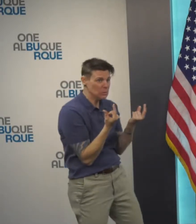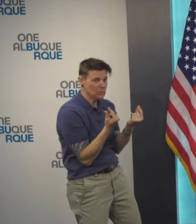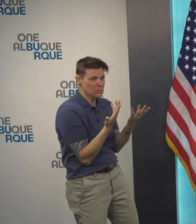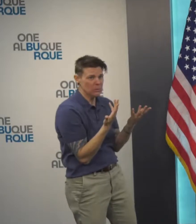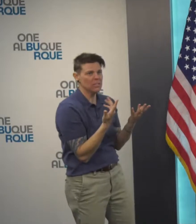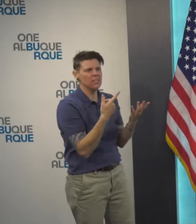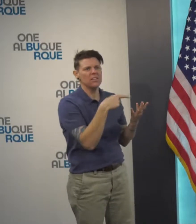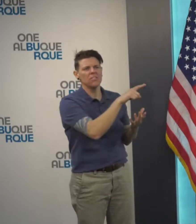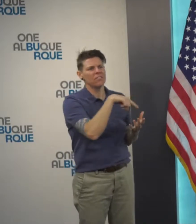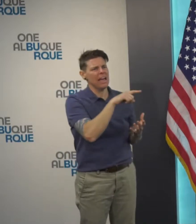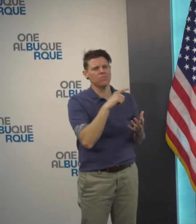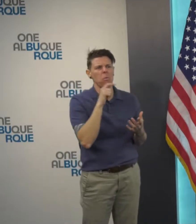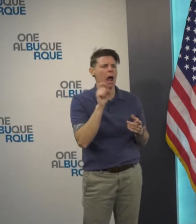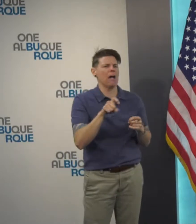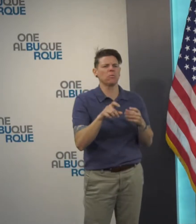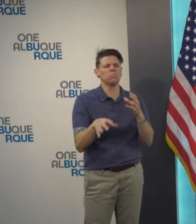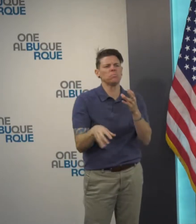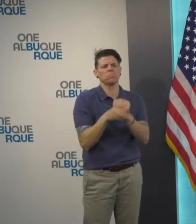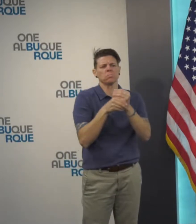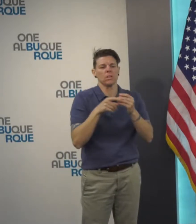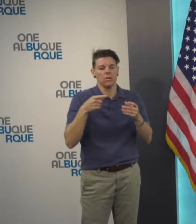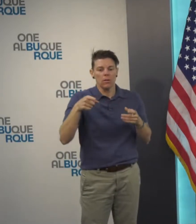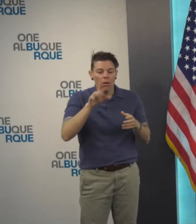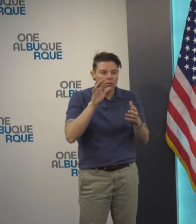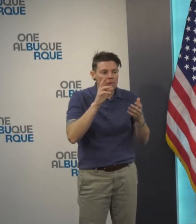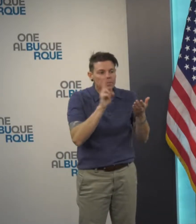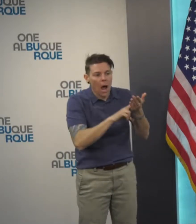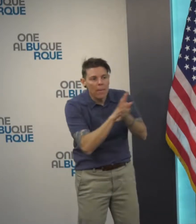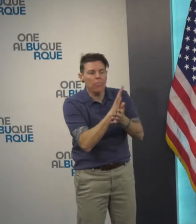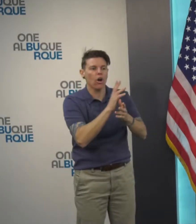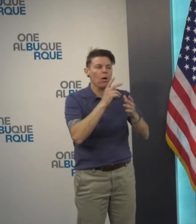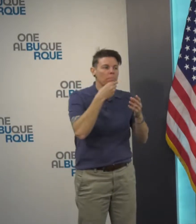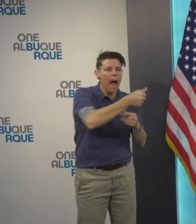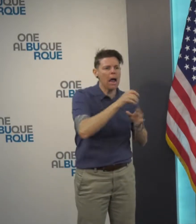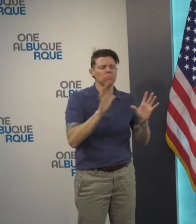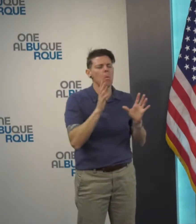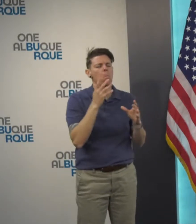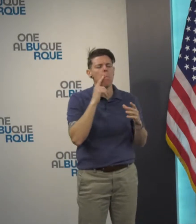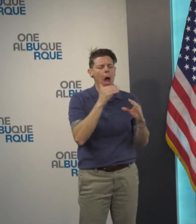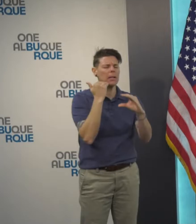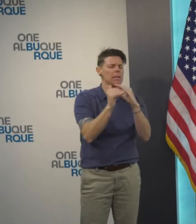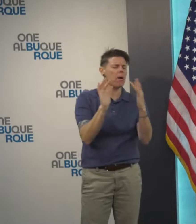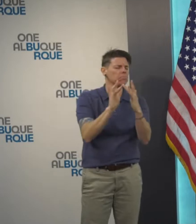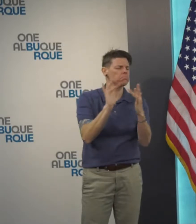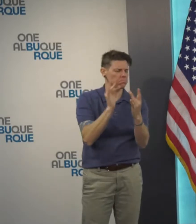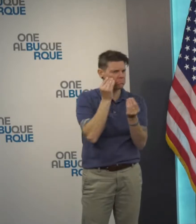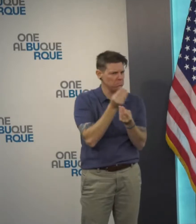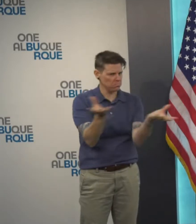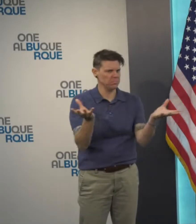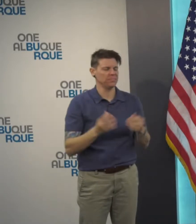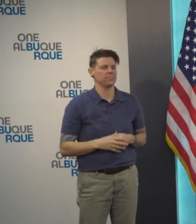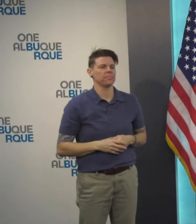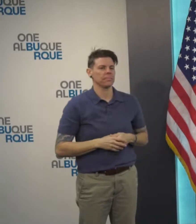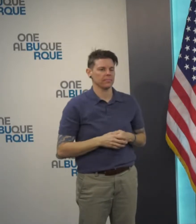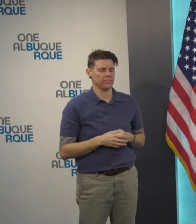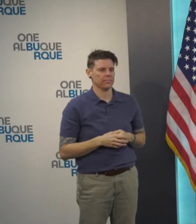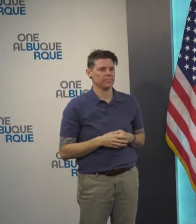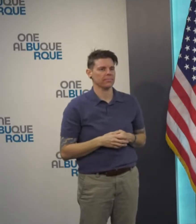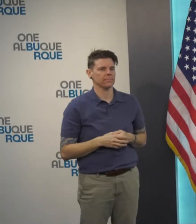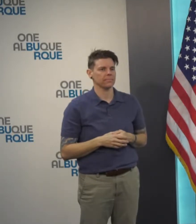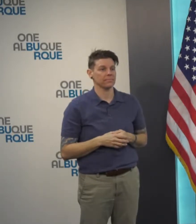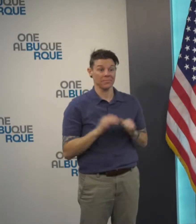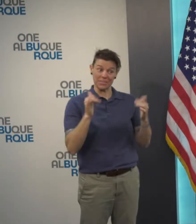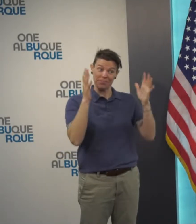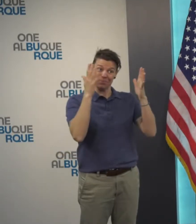this temporary license. These drivers will be receiving a printable temporary license permit via email. So good news on